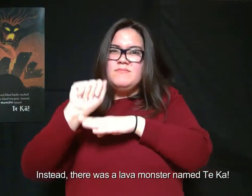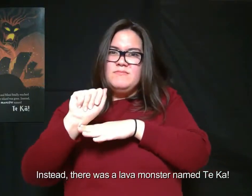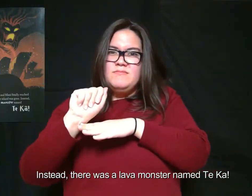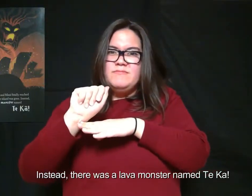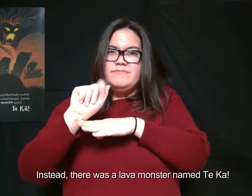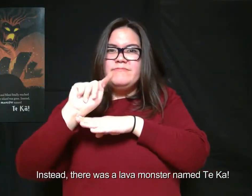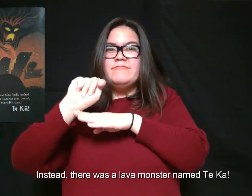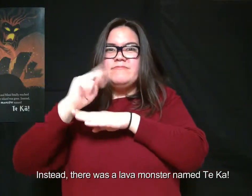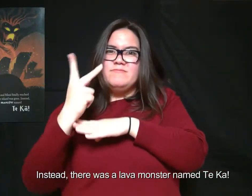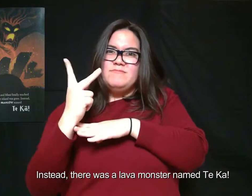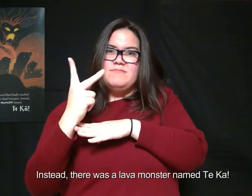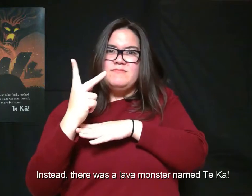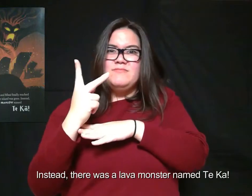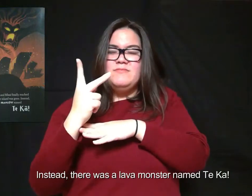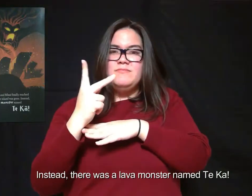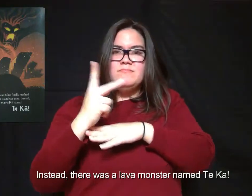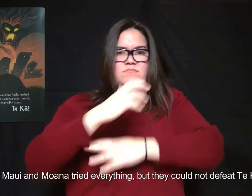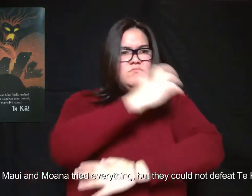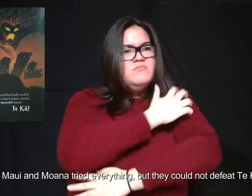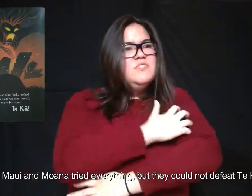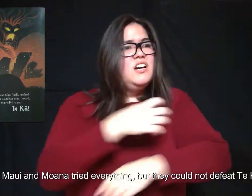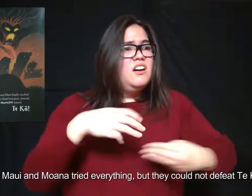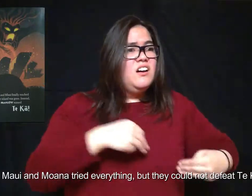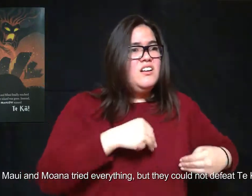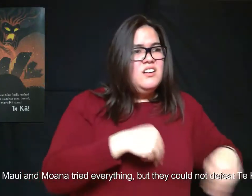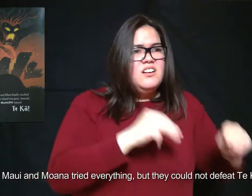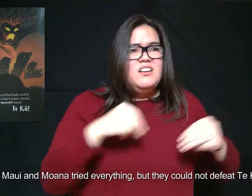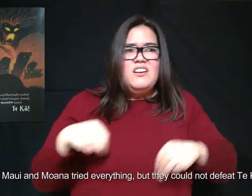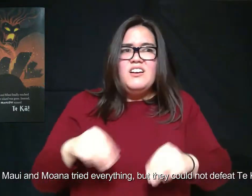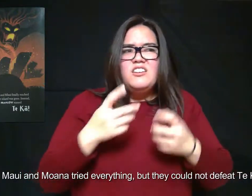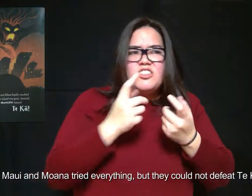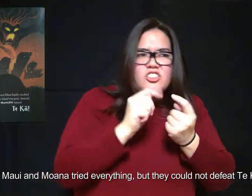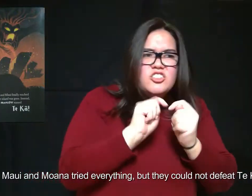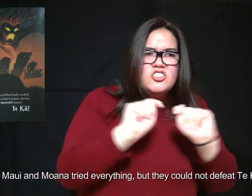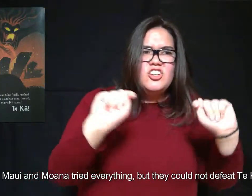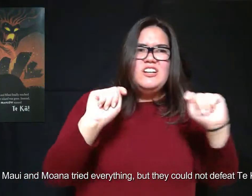Maui and Moana tried everything, but they could not defeat Tika.